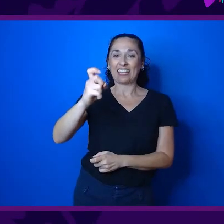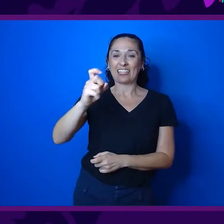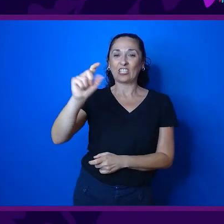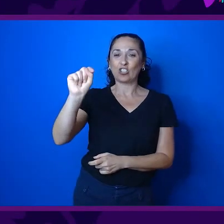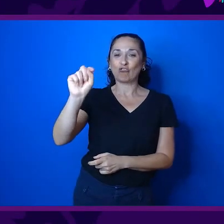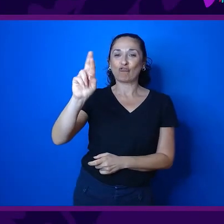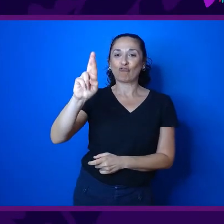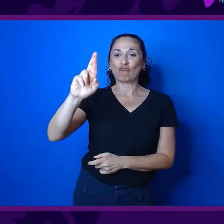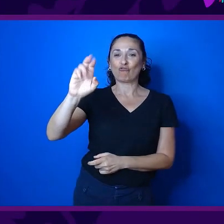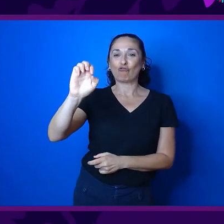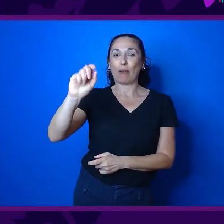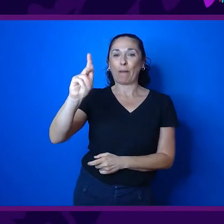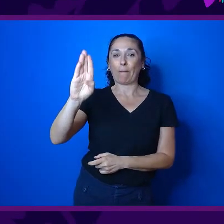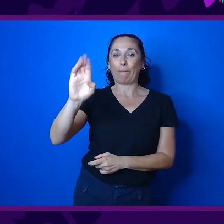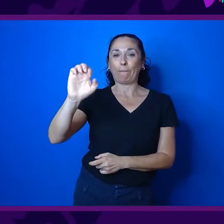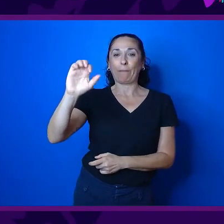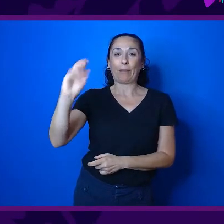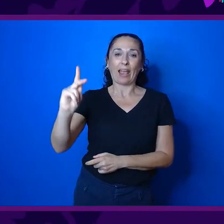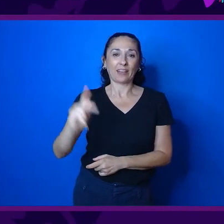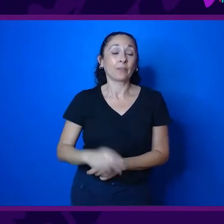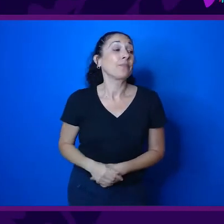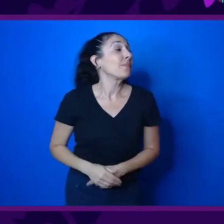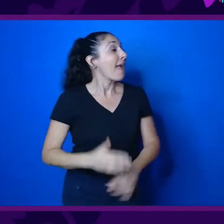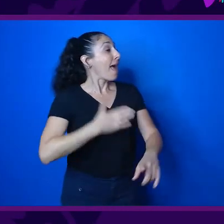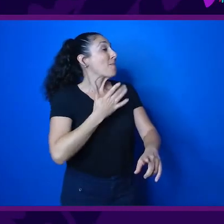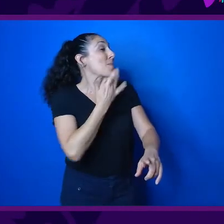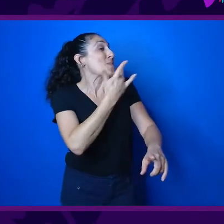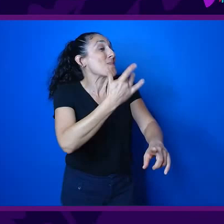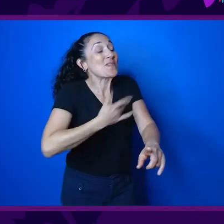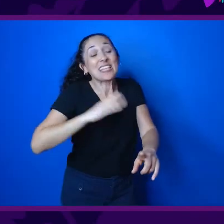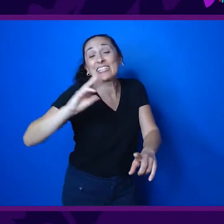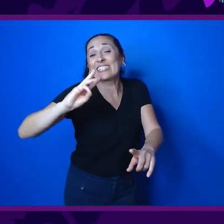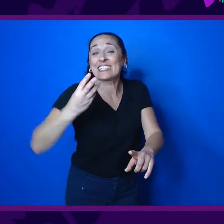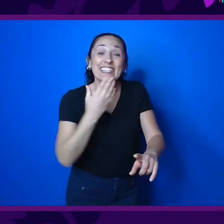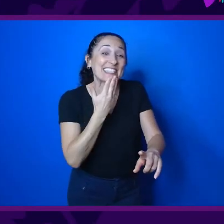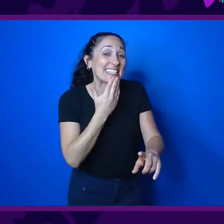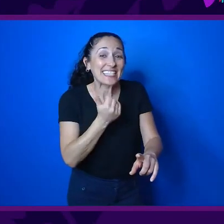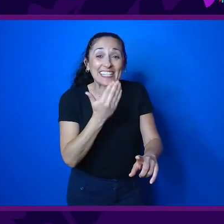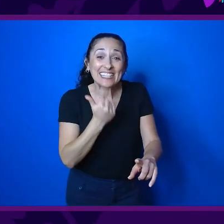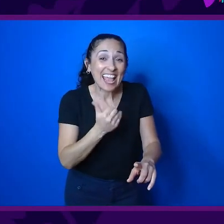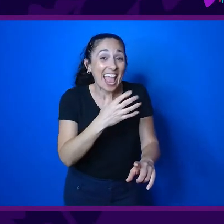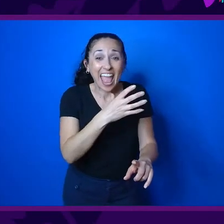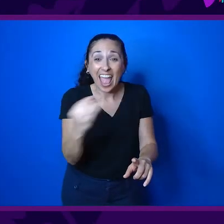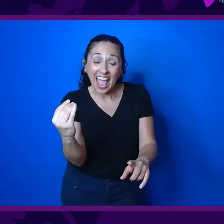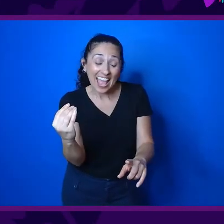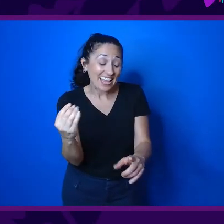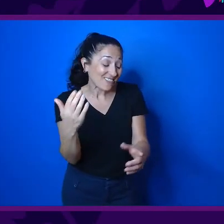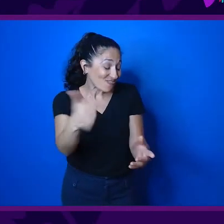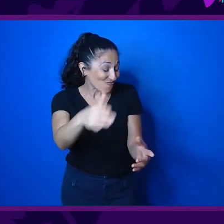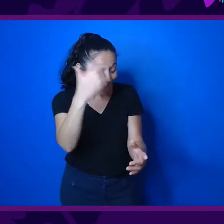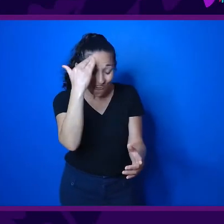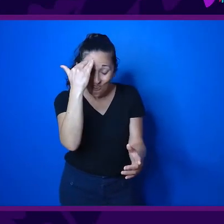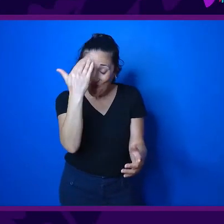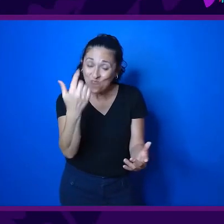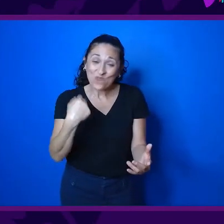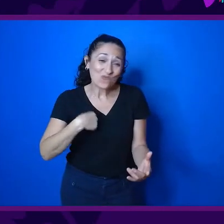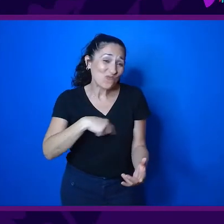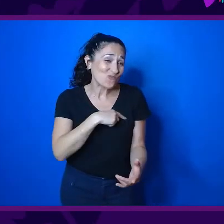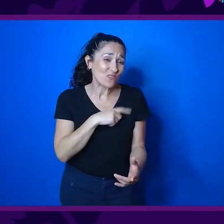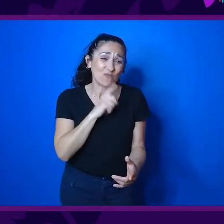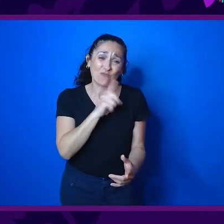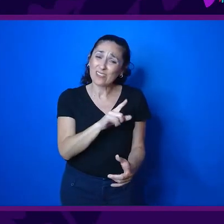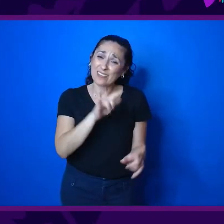Happy birthday. Happy sixth quince, and you know, we genuinely love you